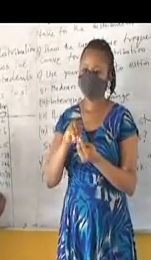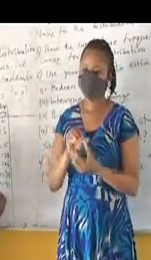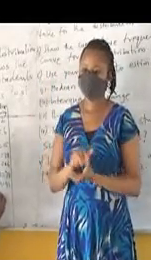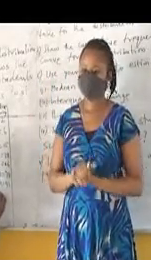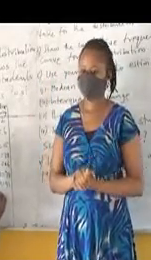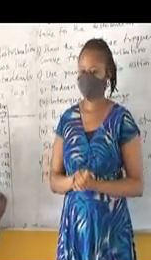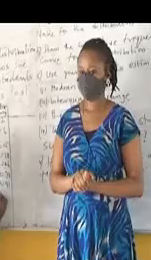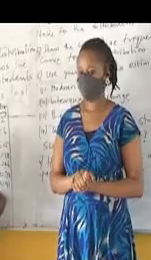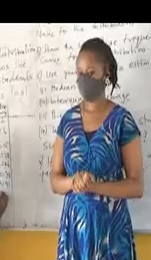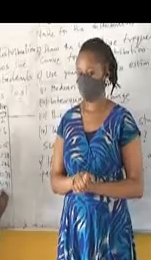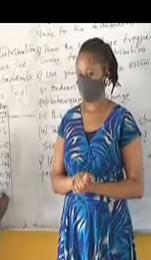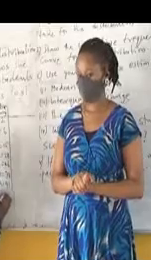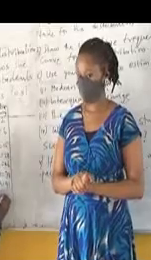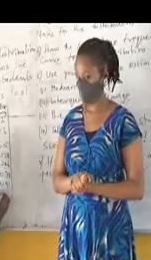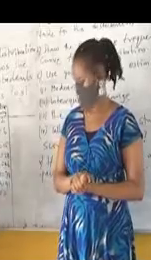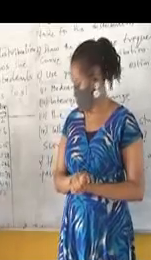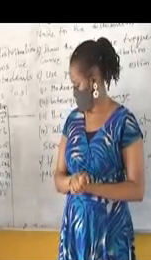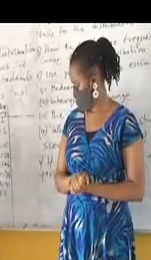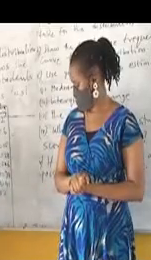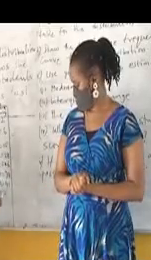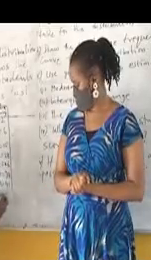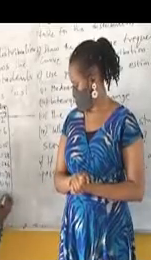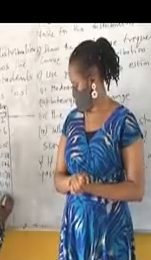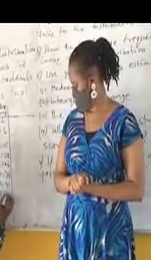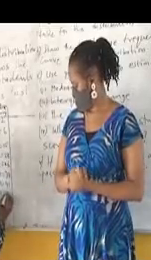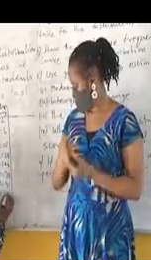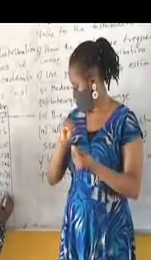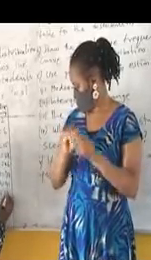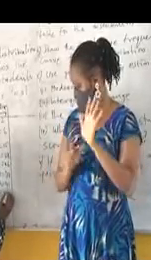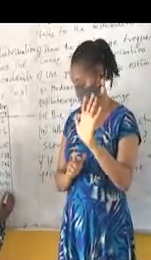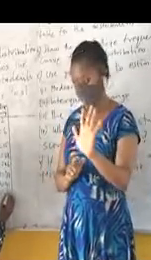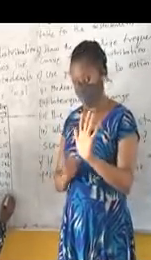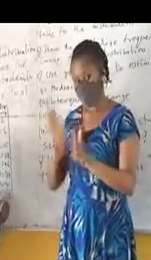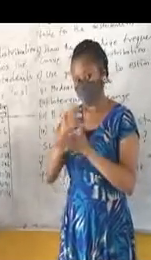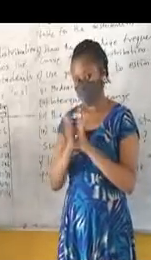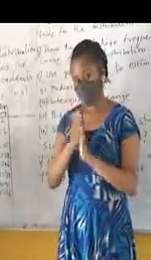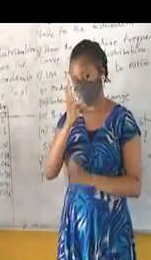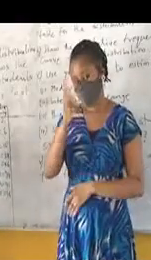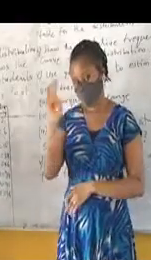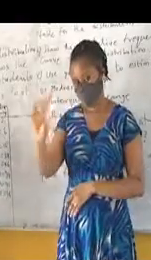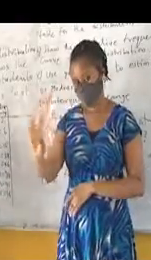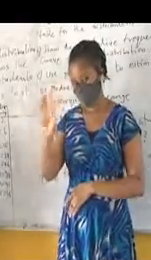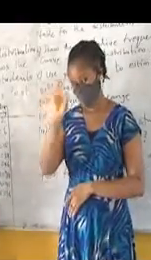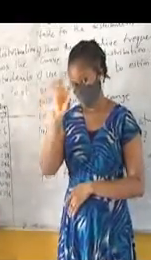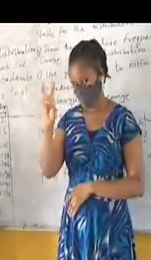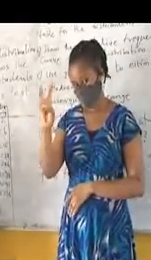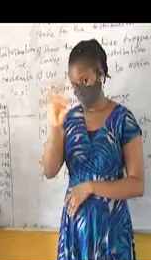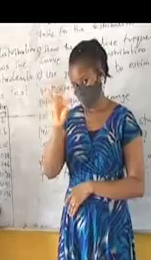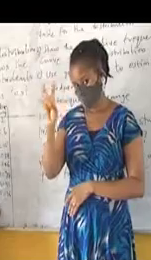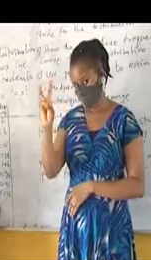plus 5, that will give you 96. Then